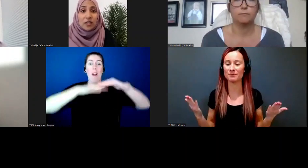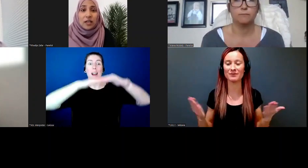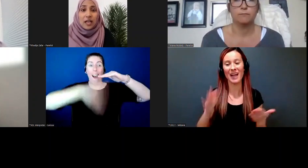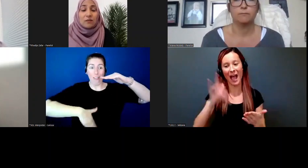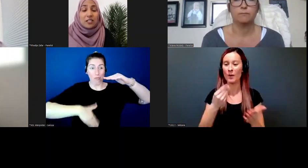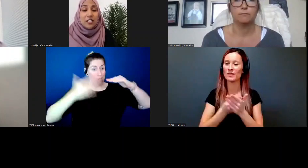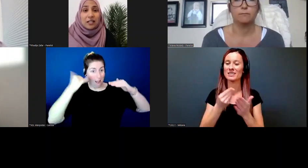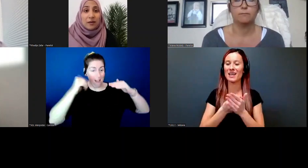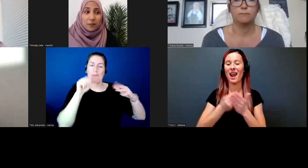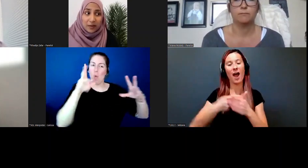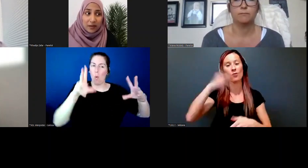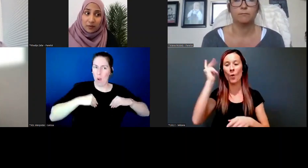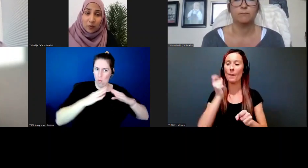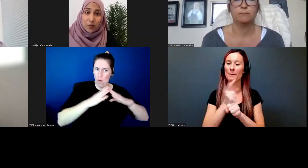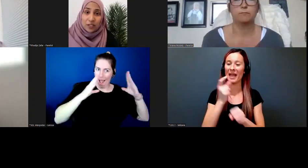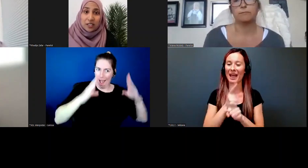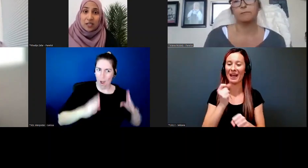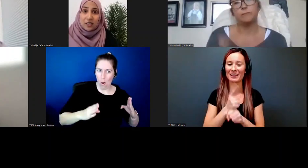house and we